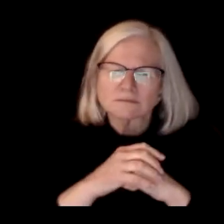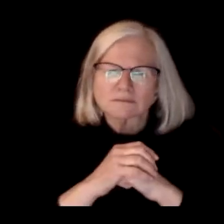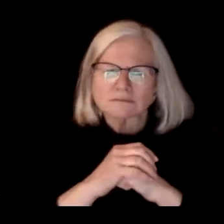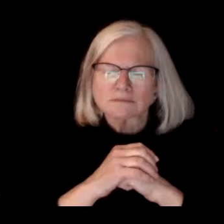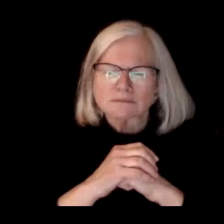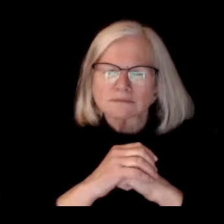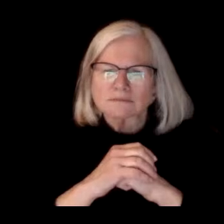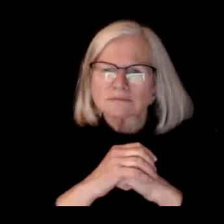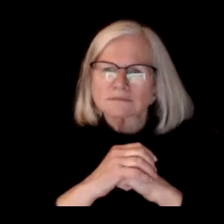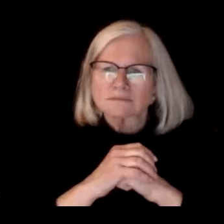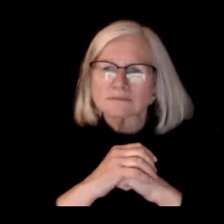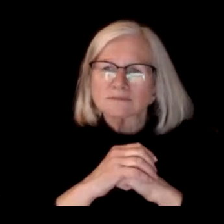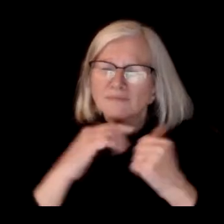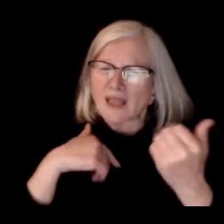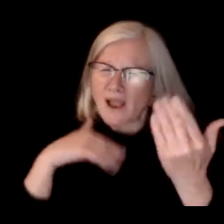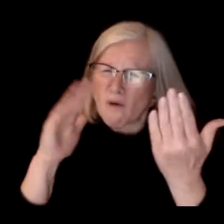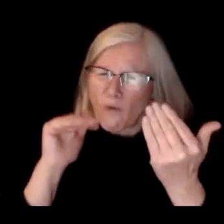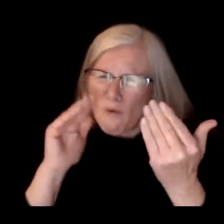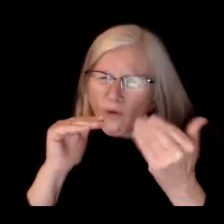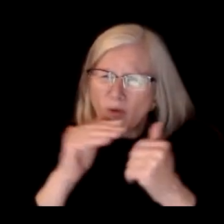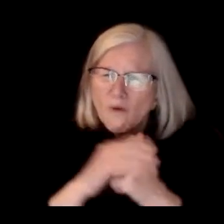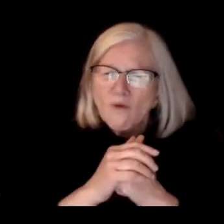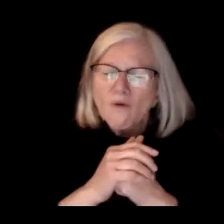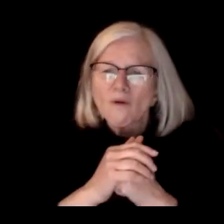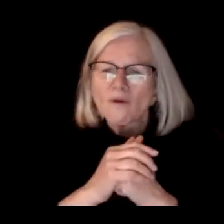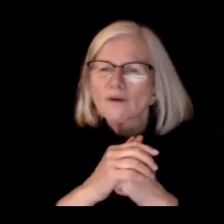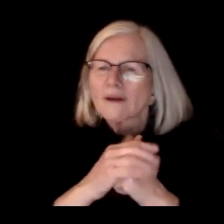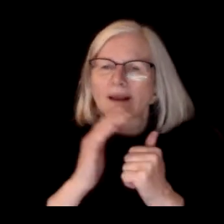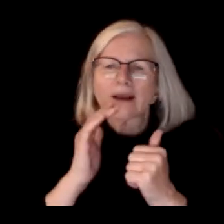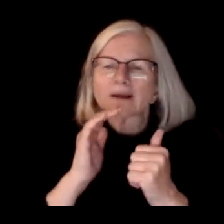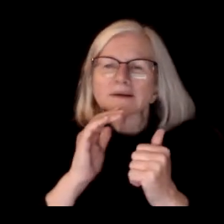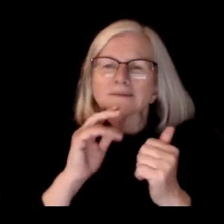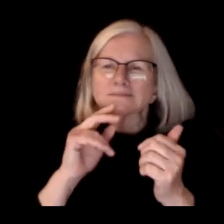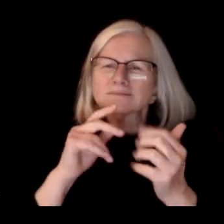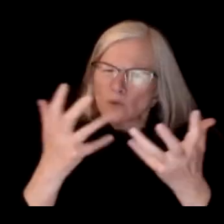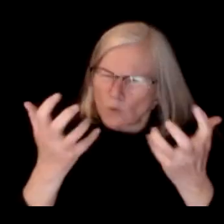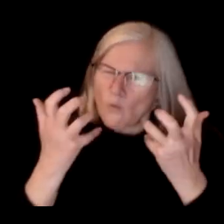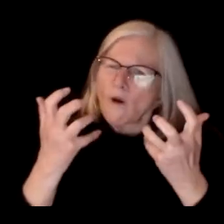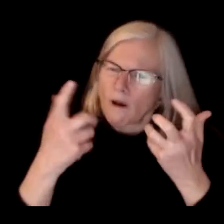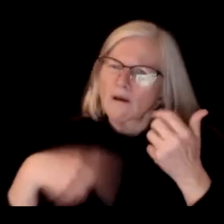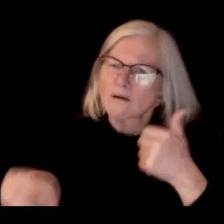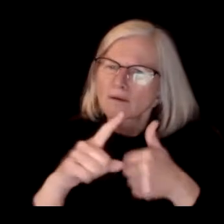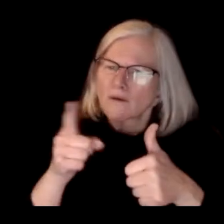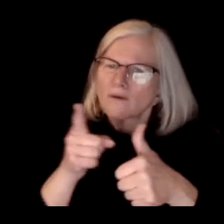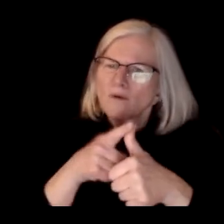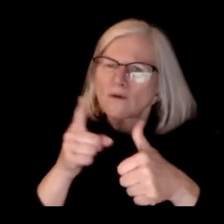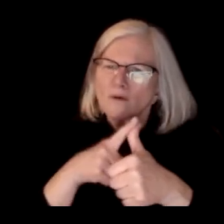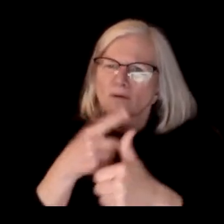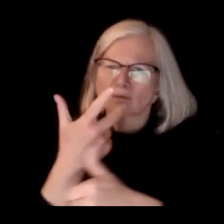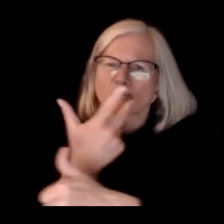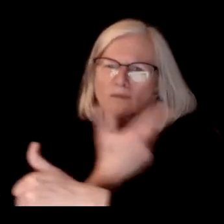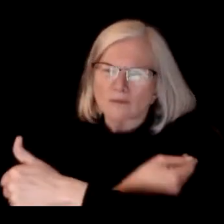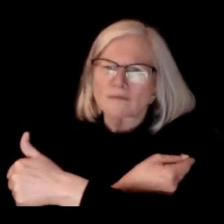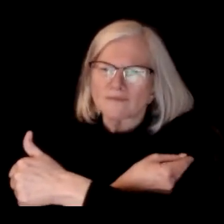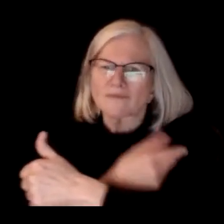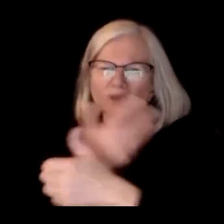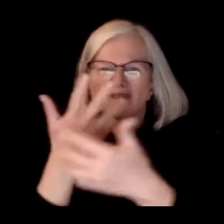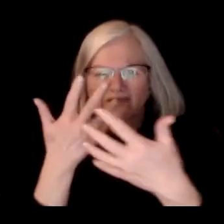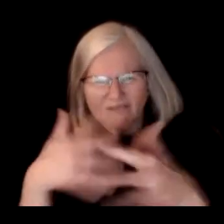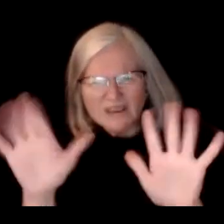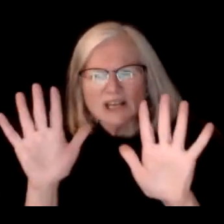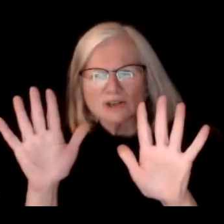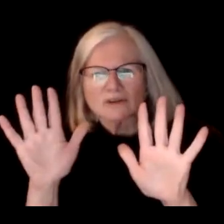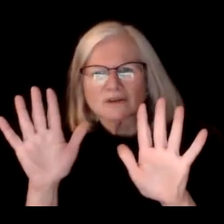doses or scheduled first doses for that entire long-term care population by the end of